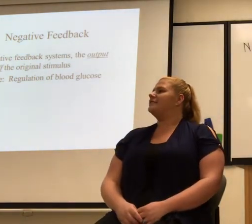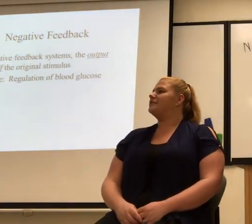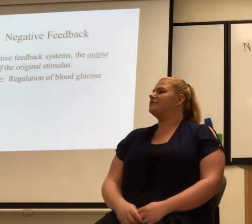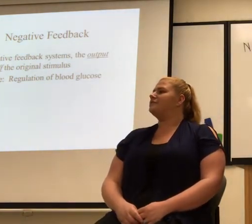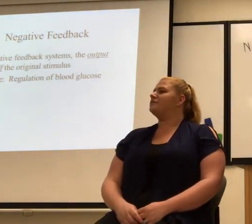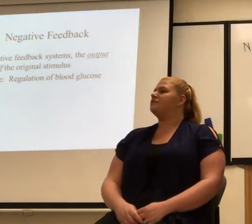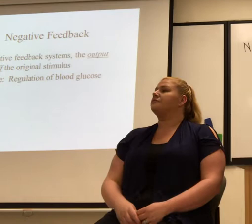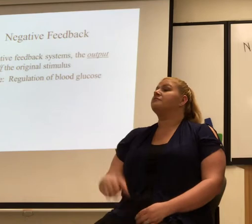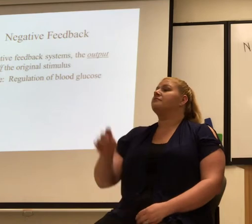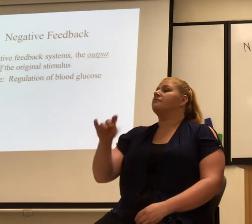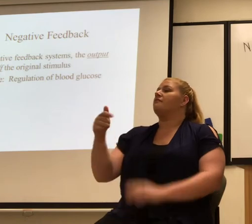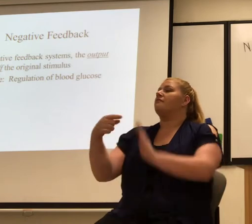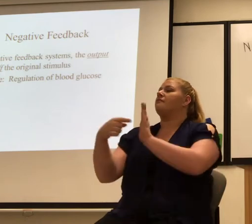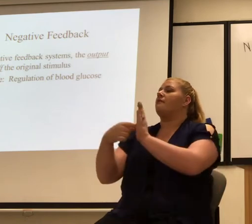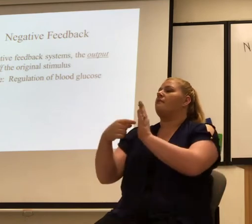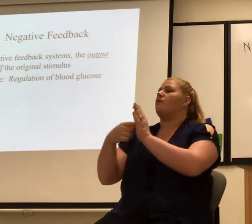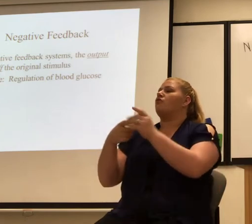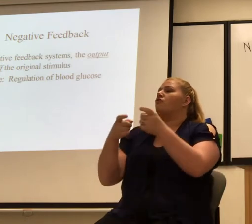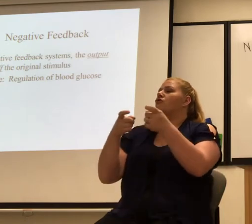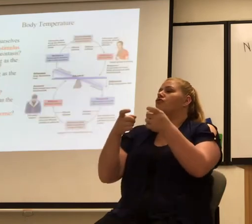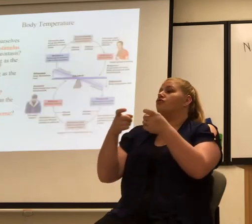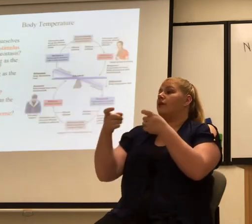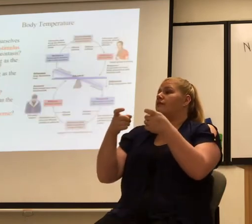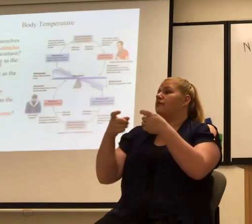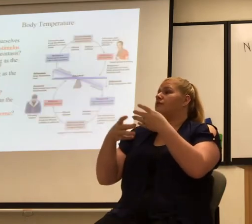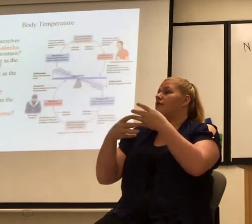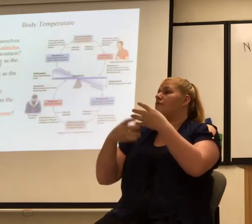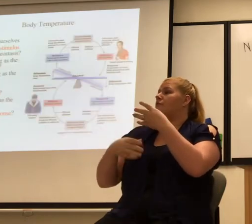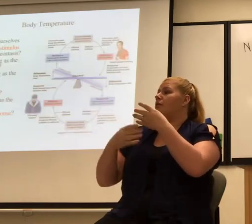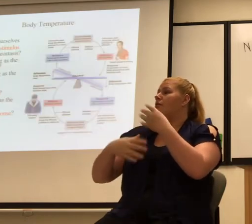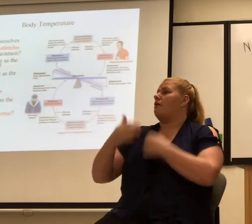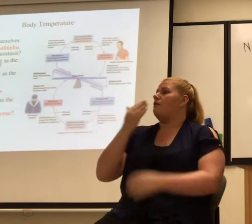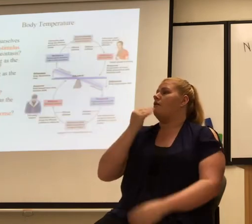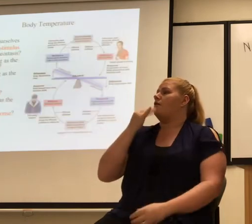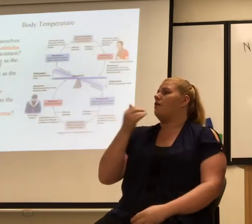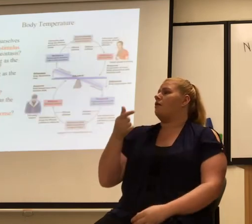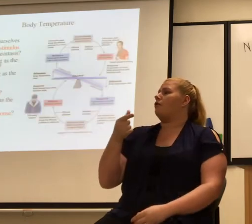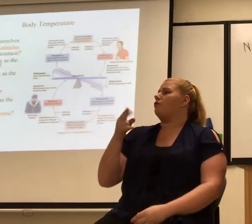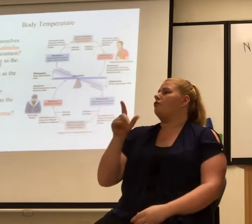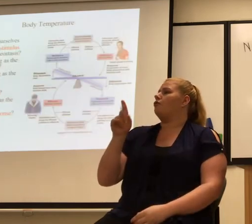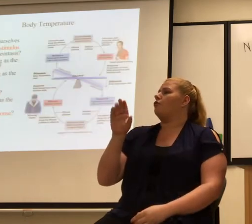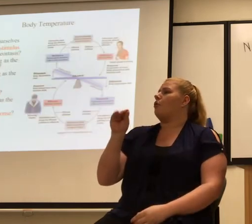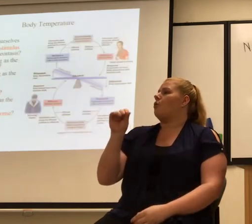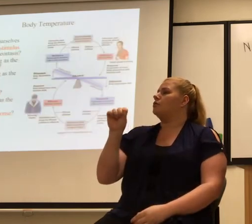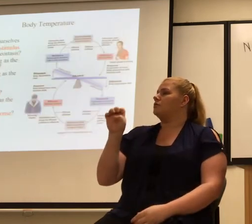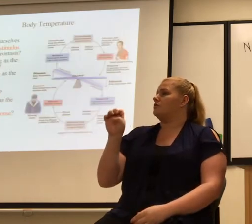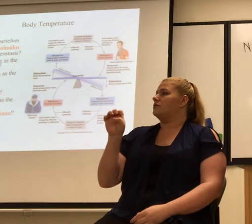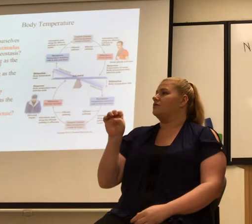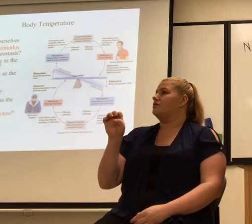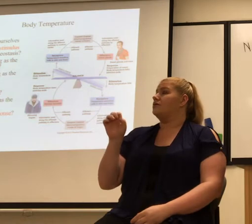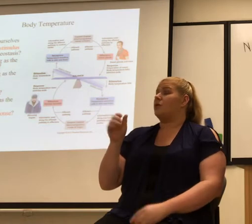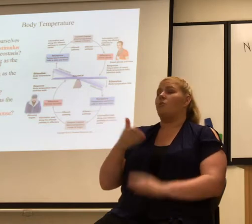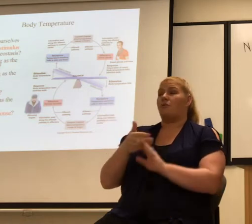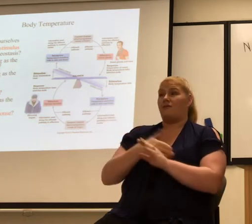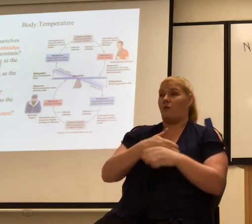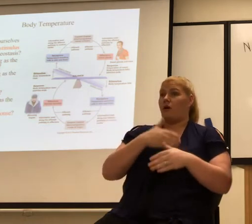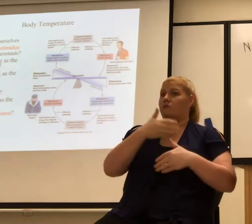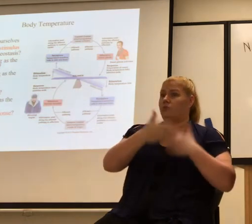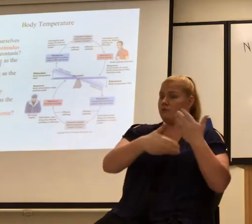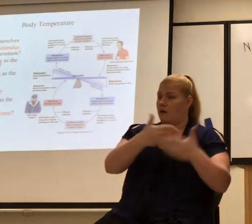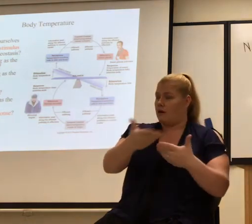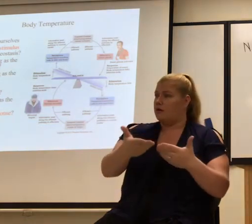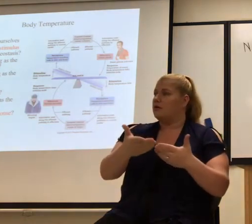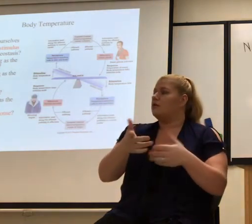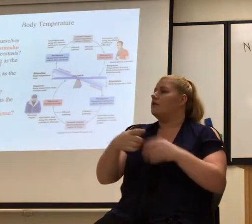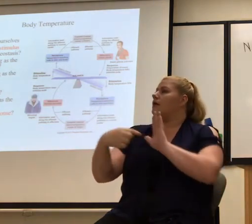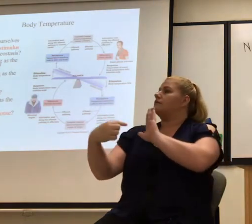Another example, regulation of blood glucose. Before I move on, the example I did on the board,